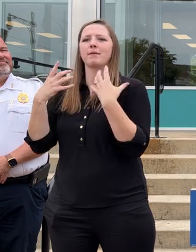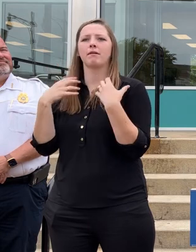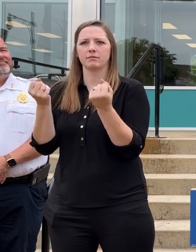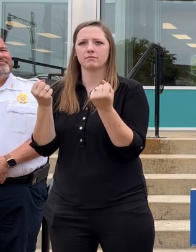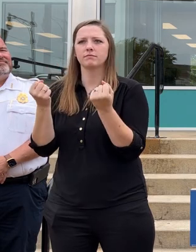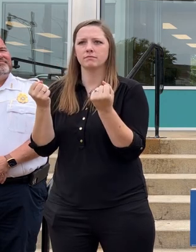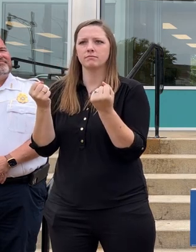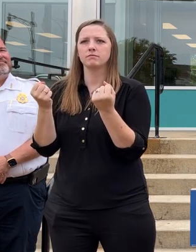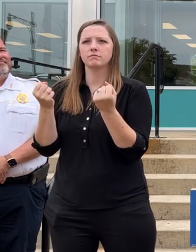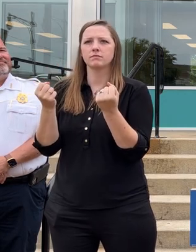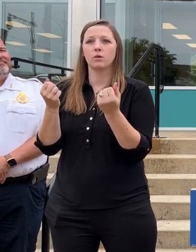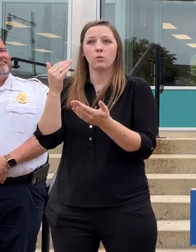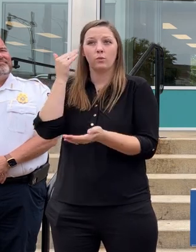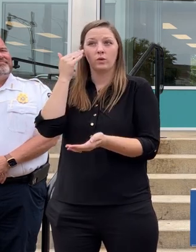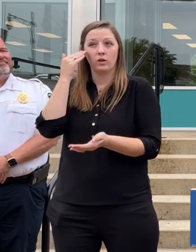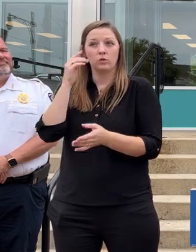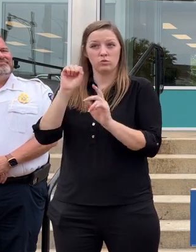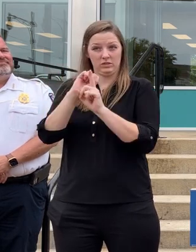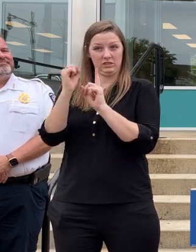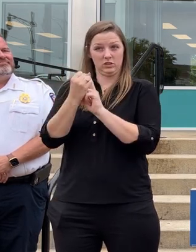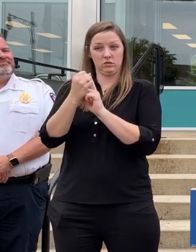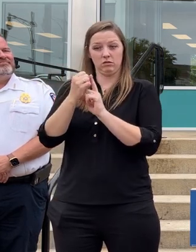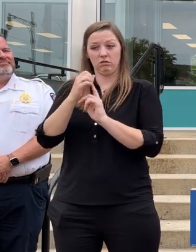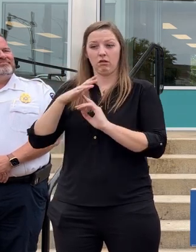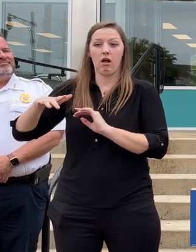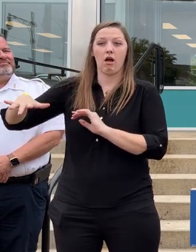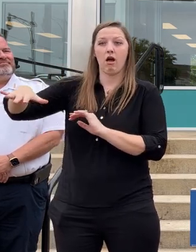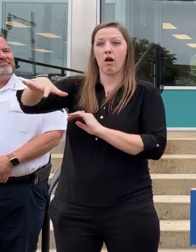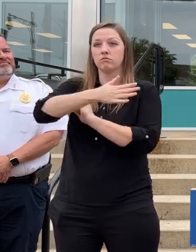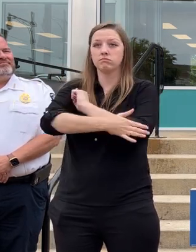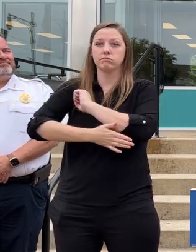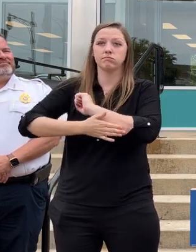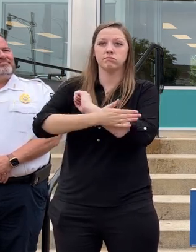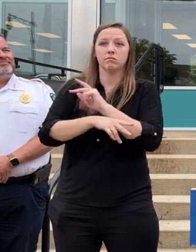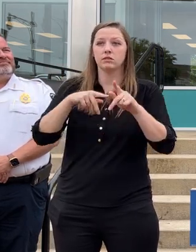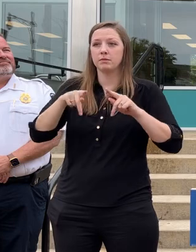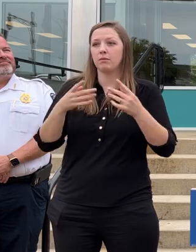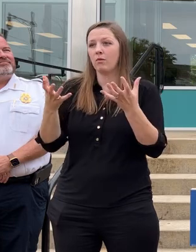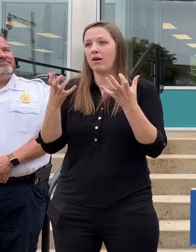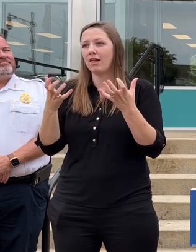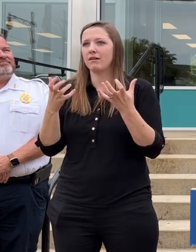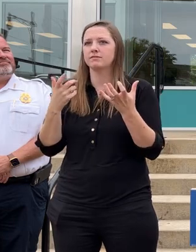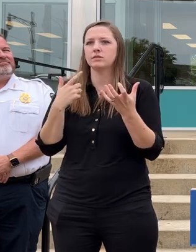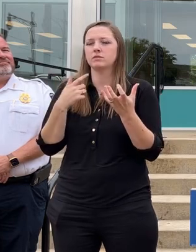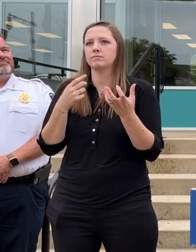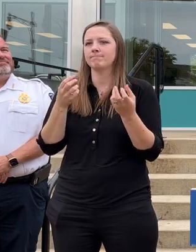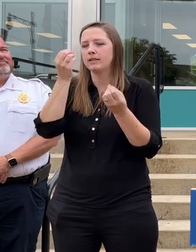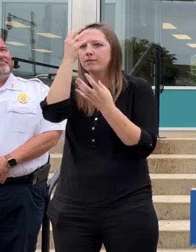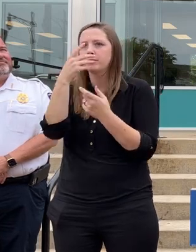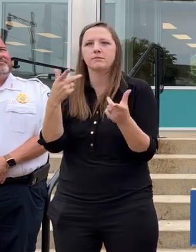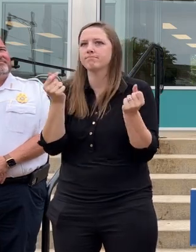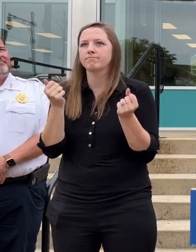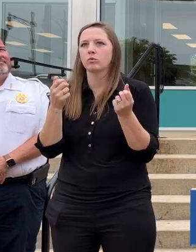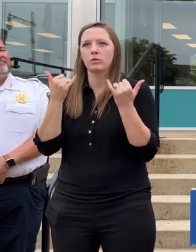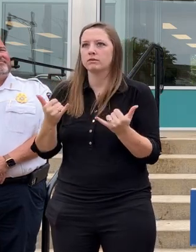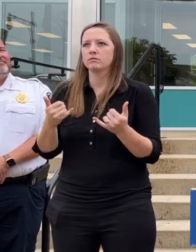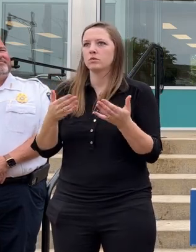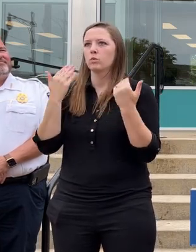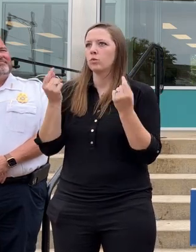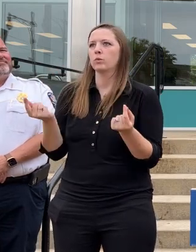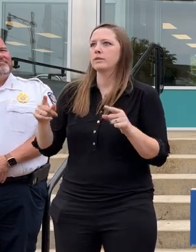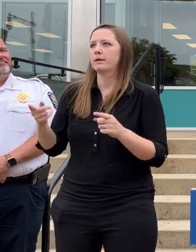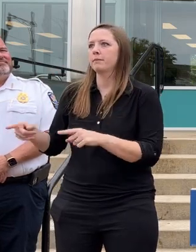We know that in situations across our county, people want to have instantaneous information. They want to know what's happening, and we try to do